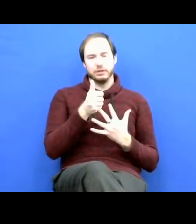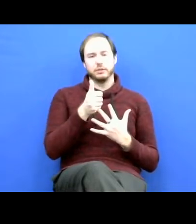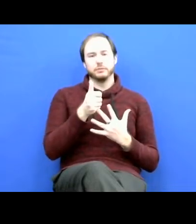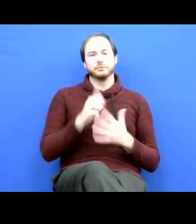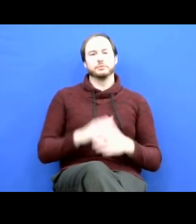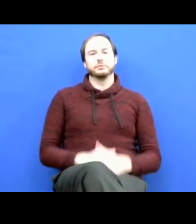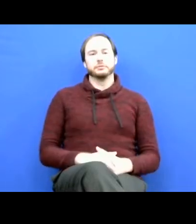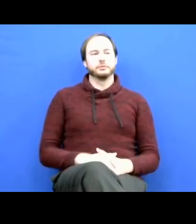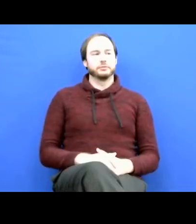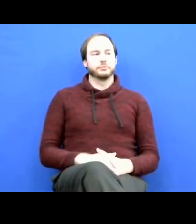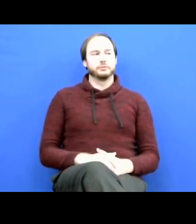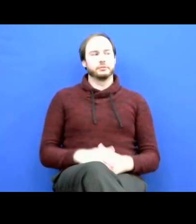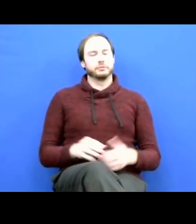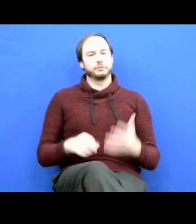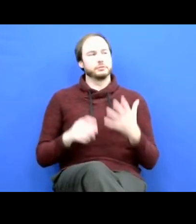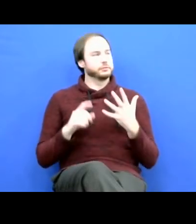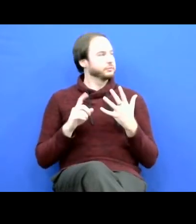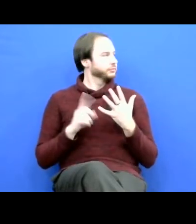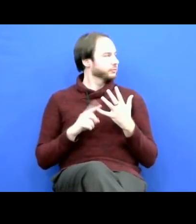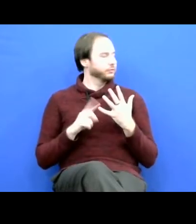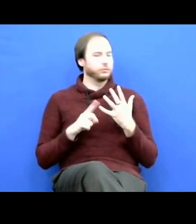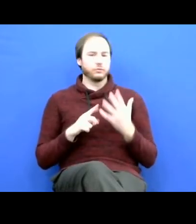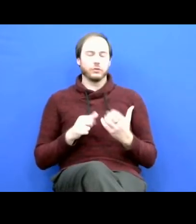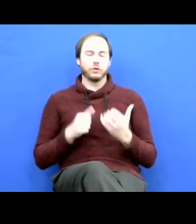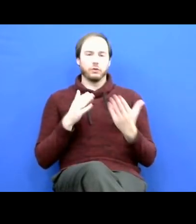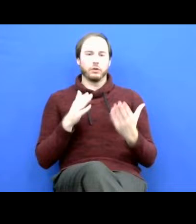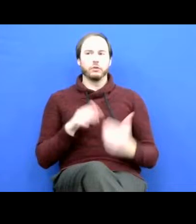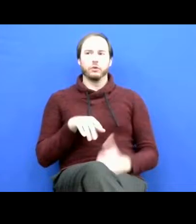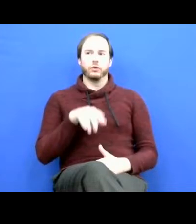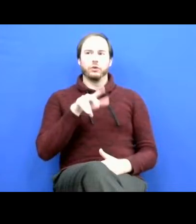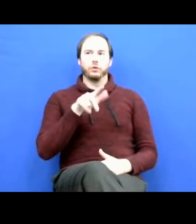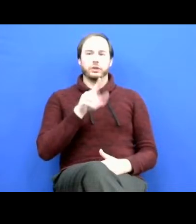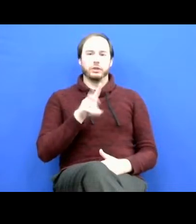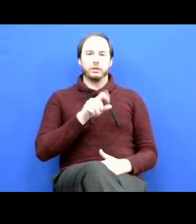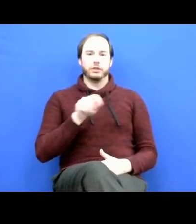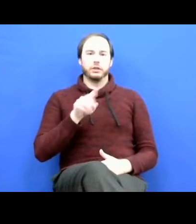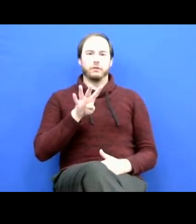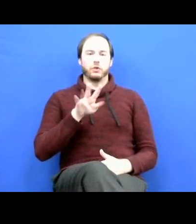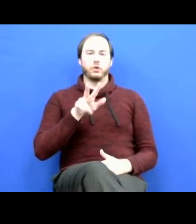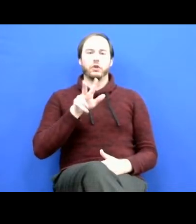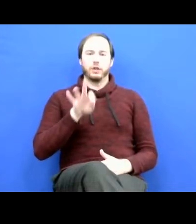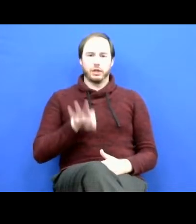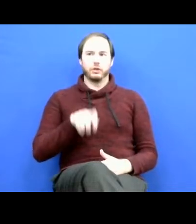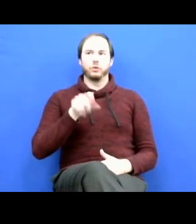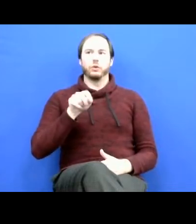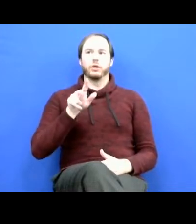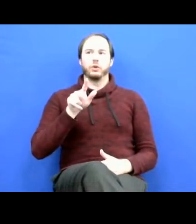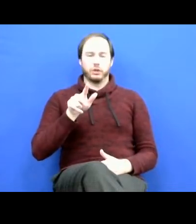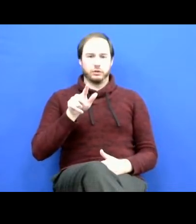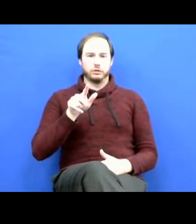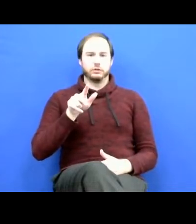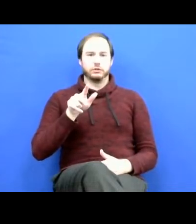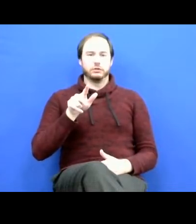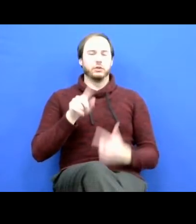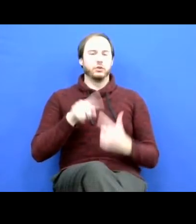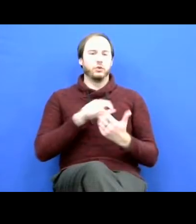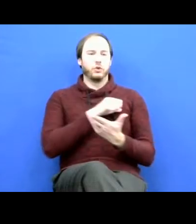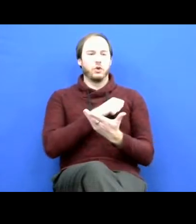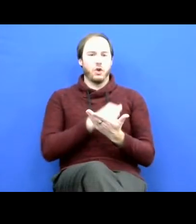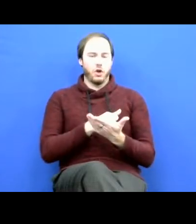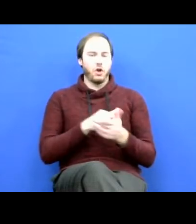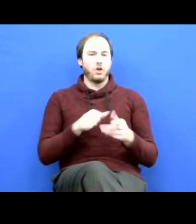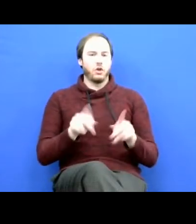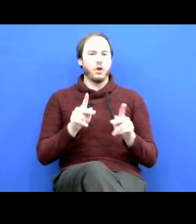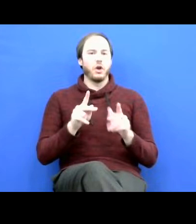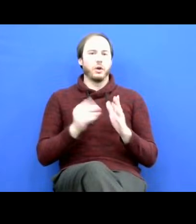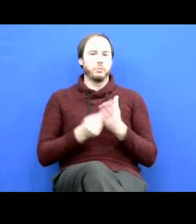Aye. Supervisor Schultz and fellow board members, I have resolution number 26-439, 2023, to authorize the purchase